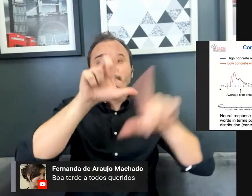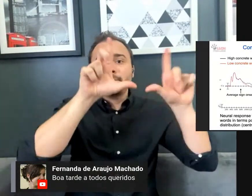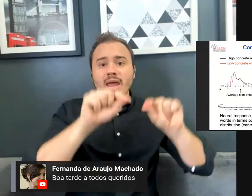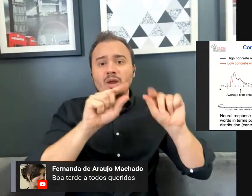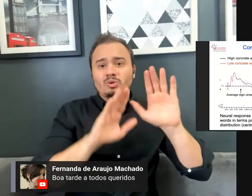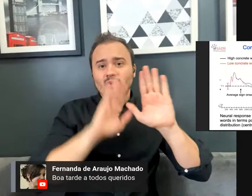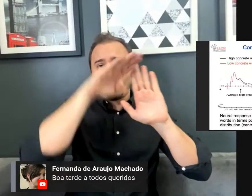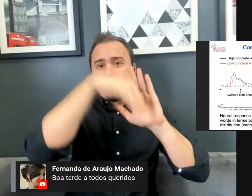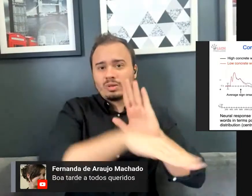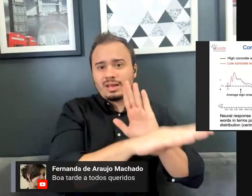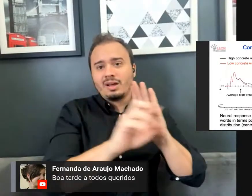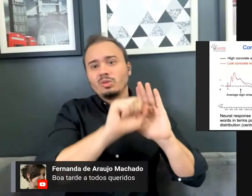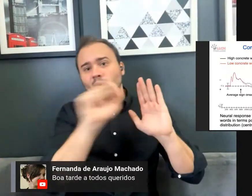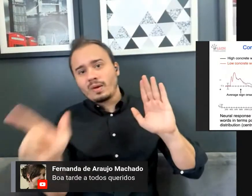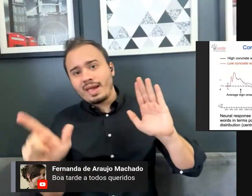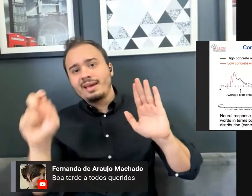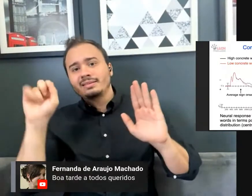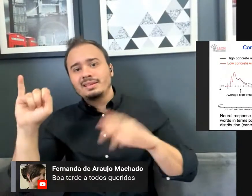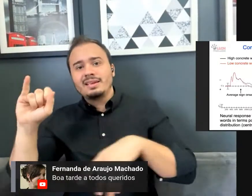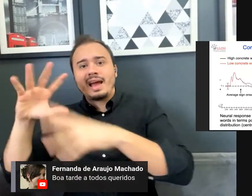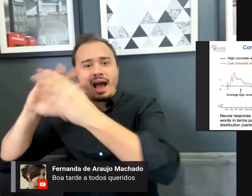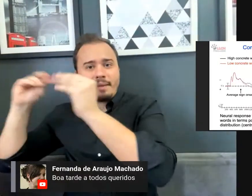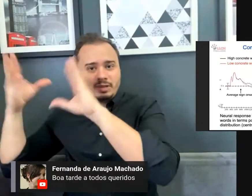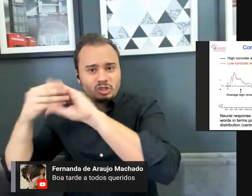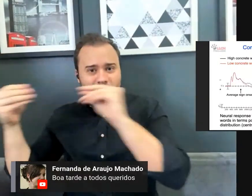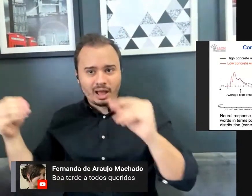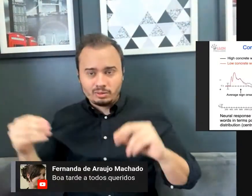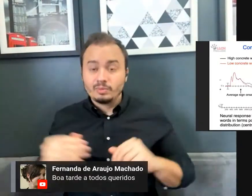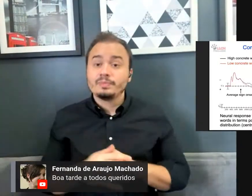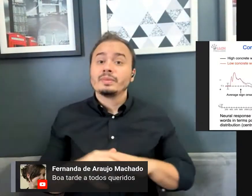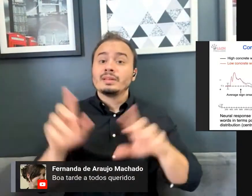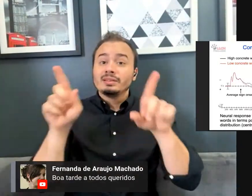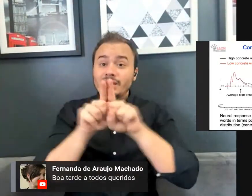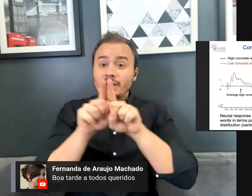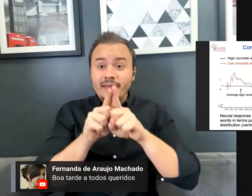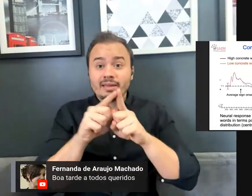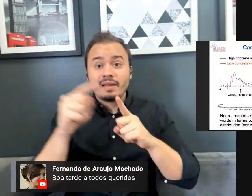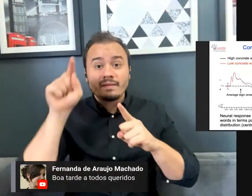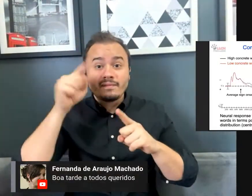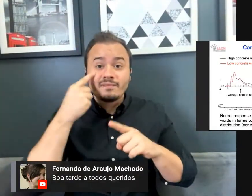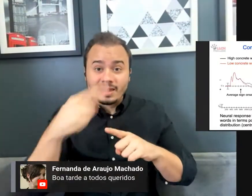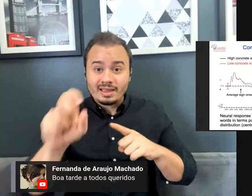that the distribution is central and